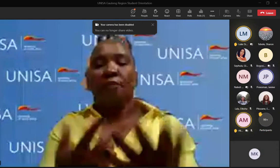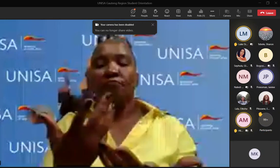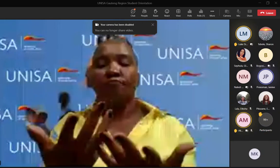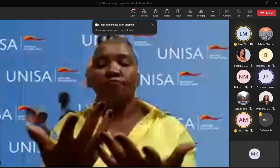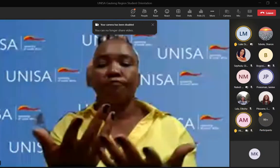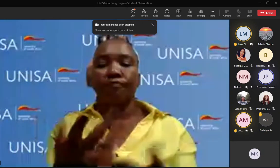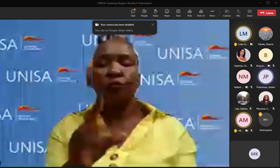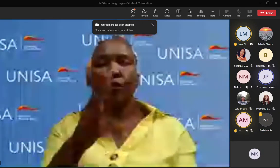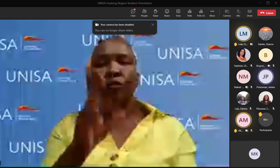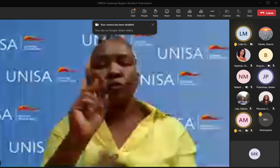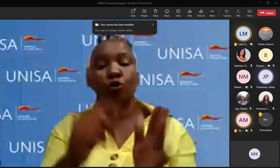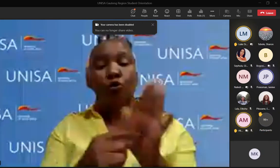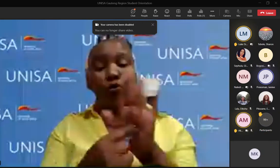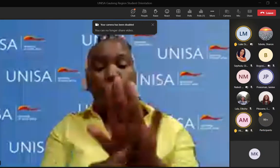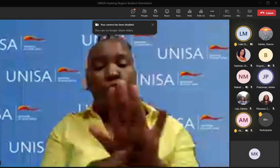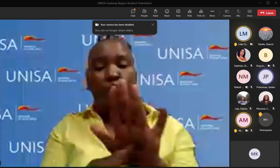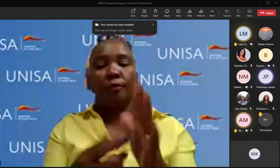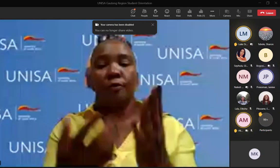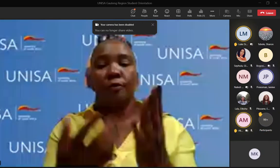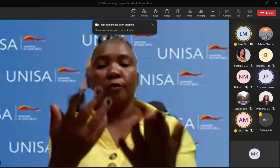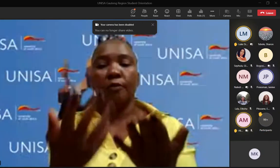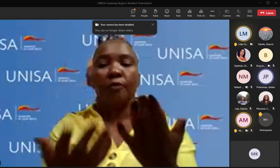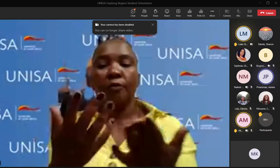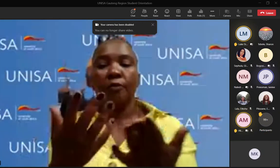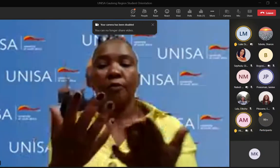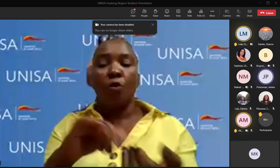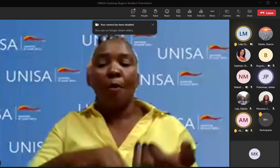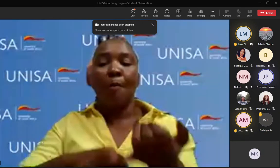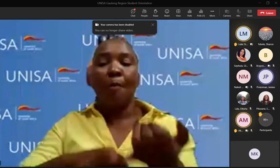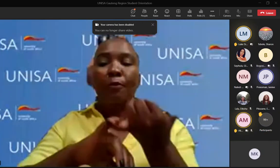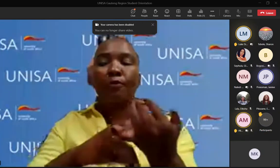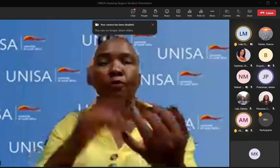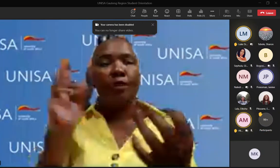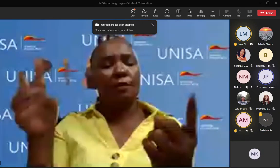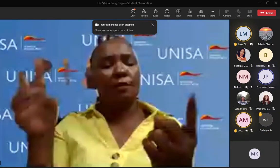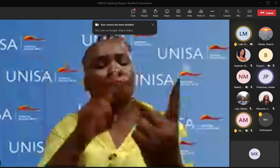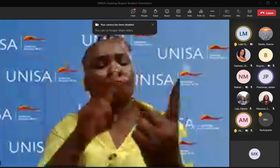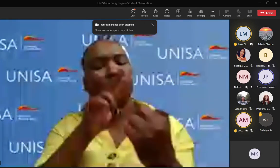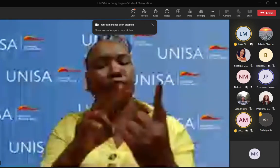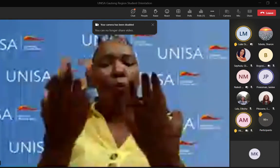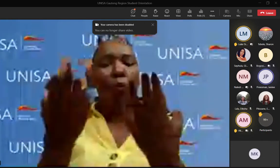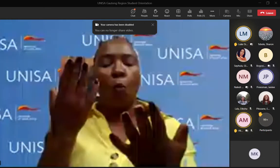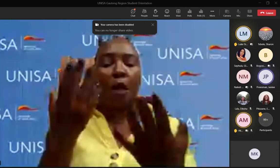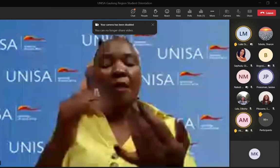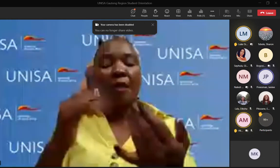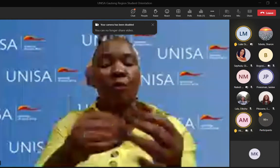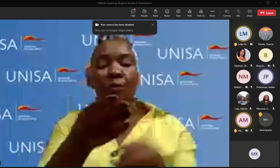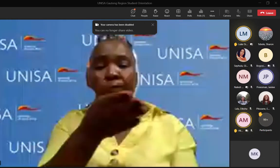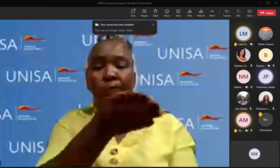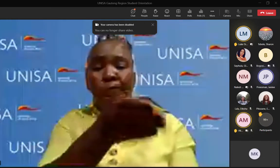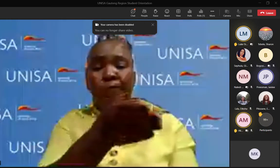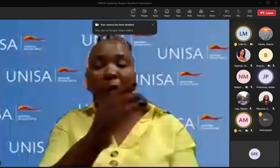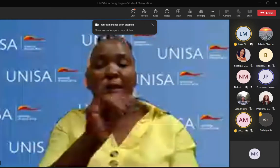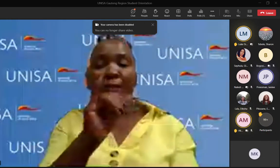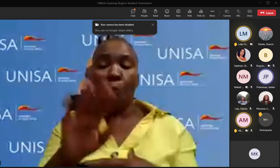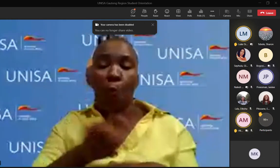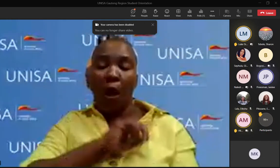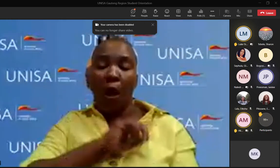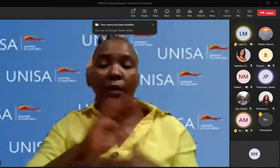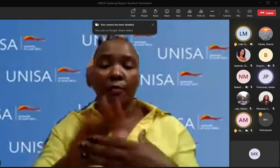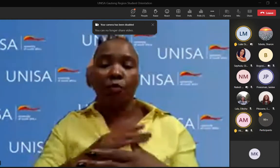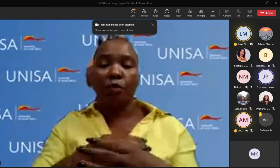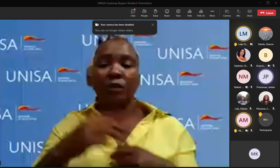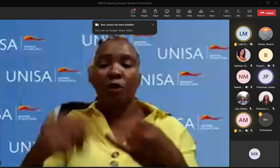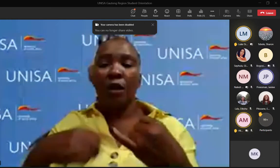then if you have your models you will see then whether those modules are available because the tutorial classes are not available for